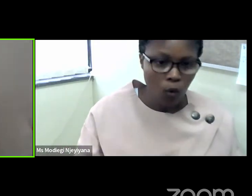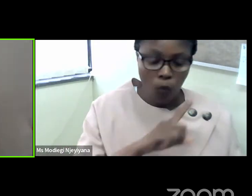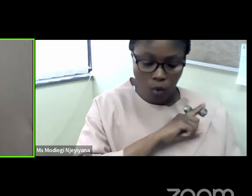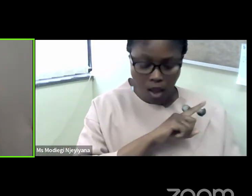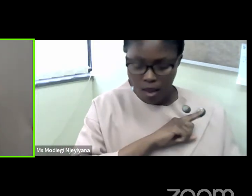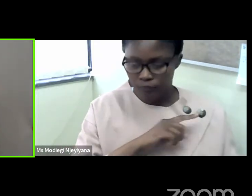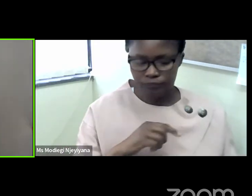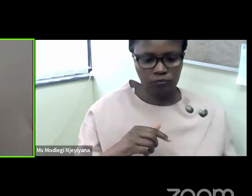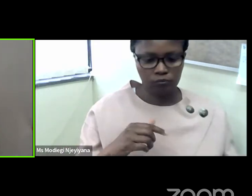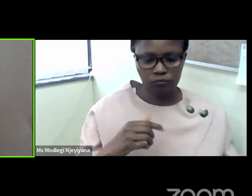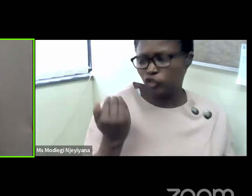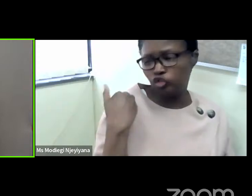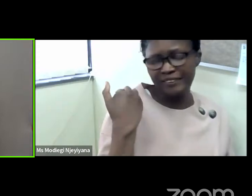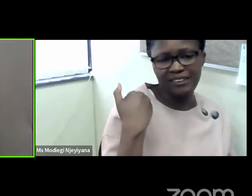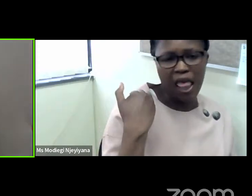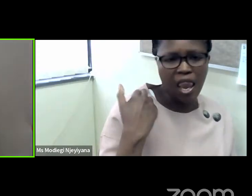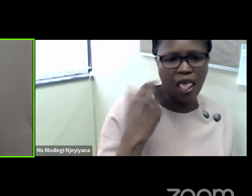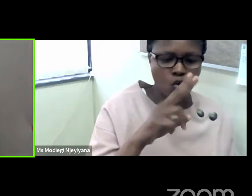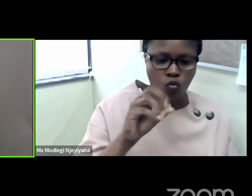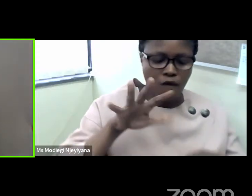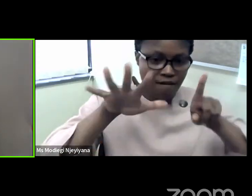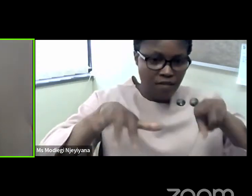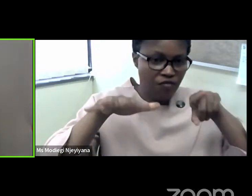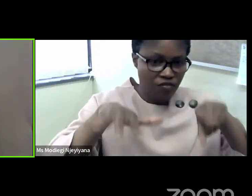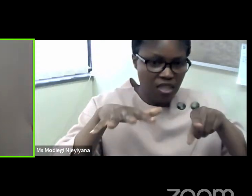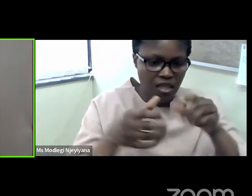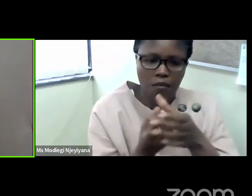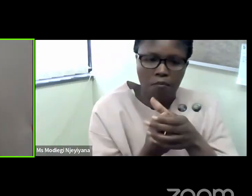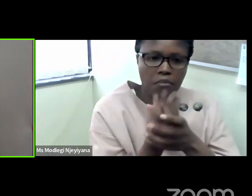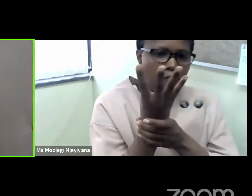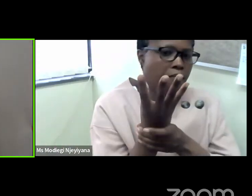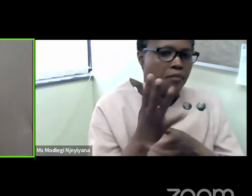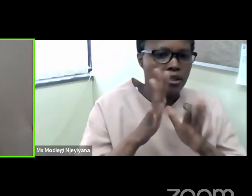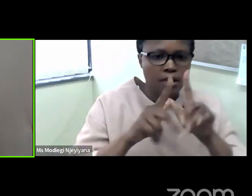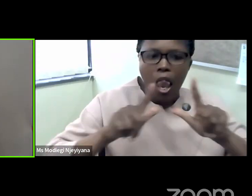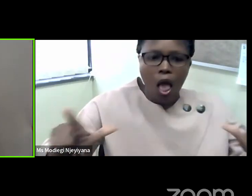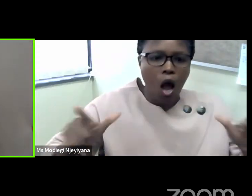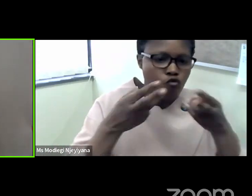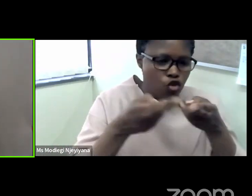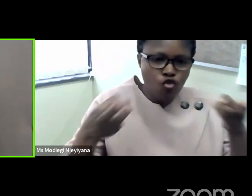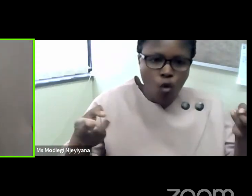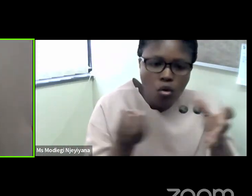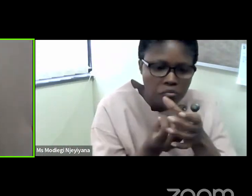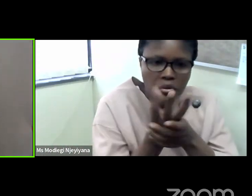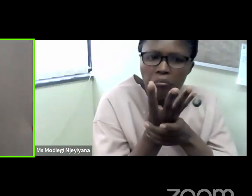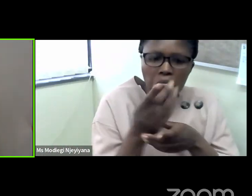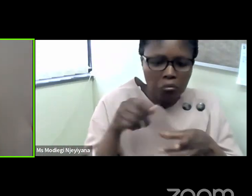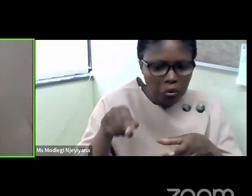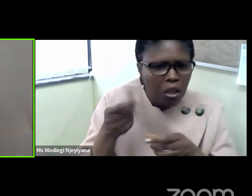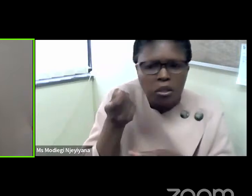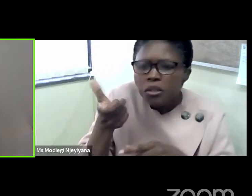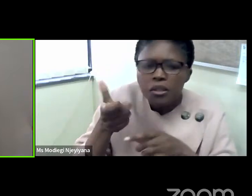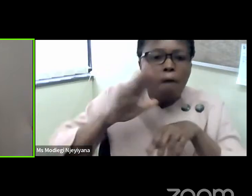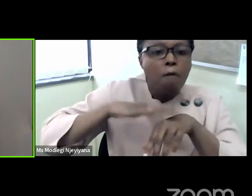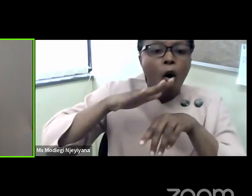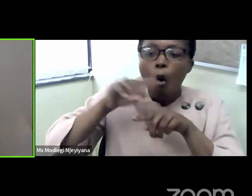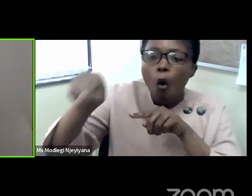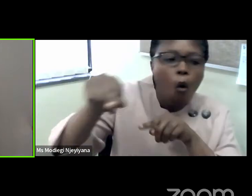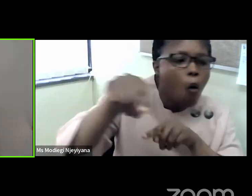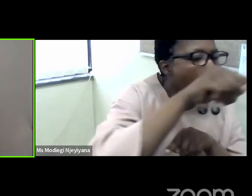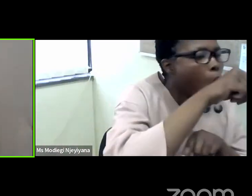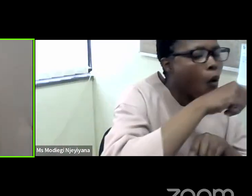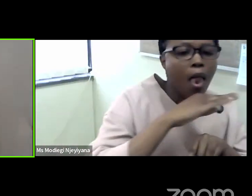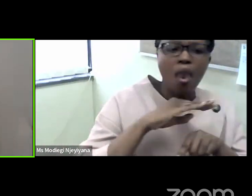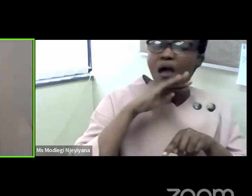CAPS, the Sasl CAPS, that was recently brought into South Africa. It's in 2015. It